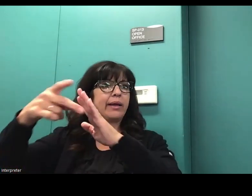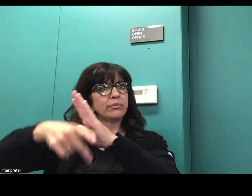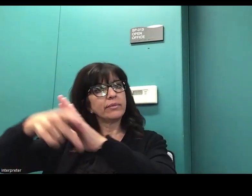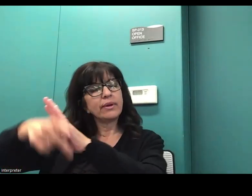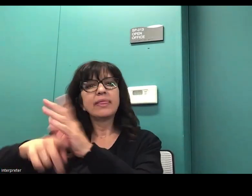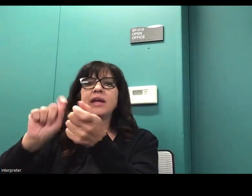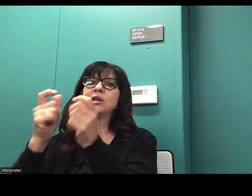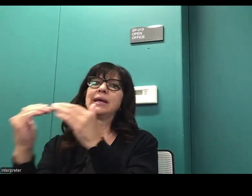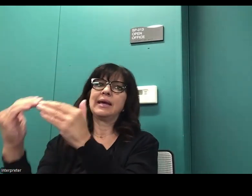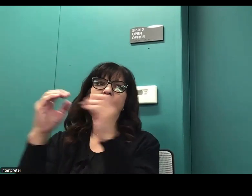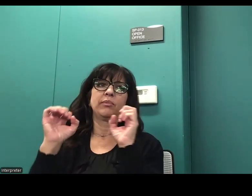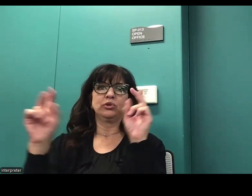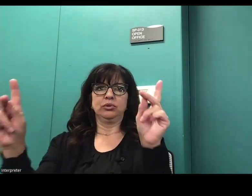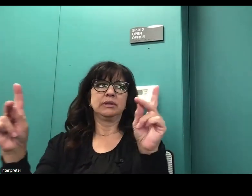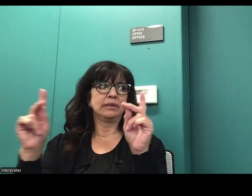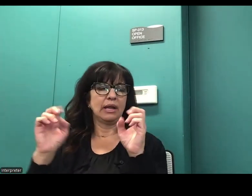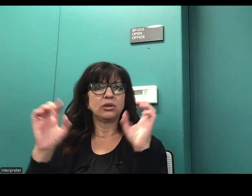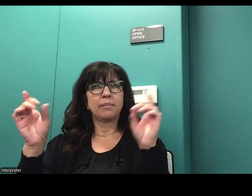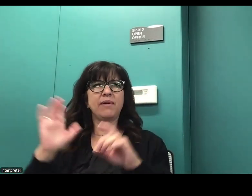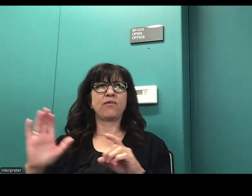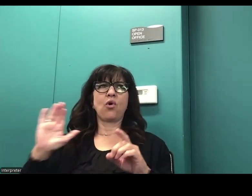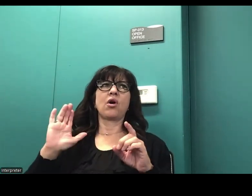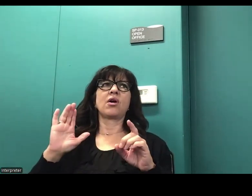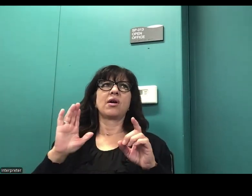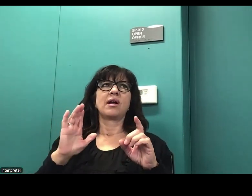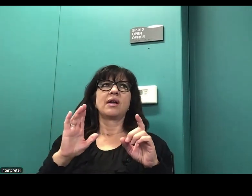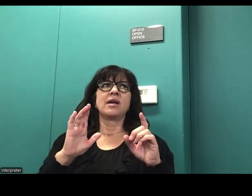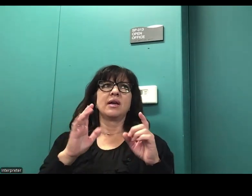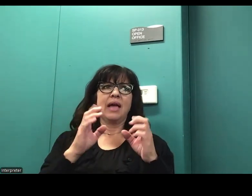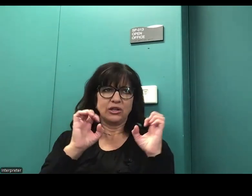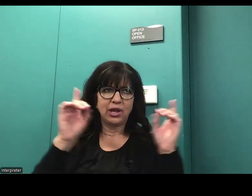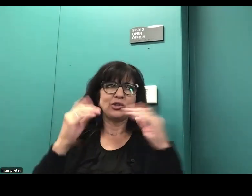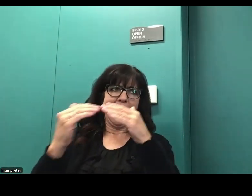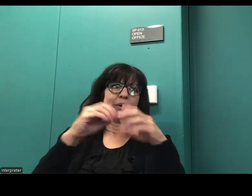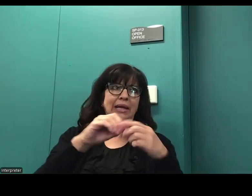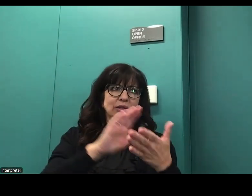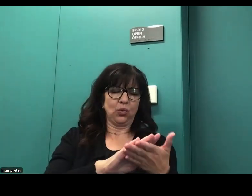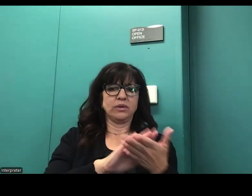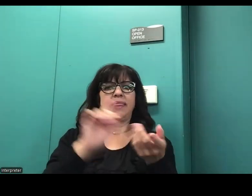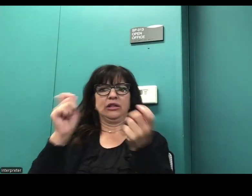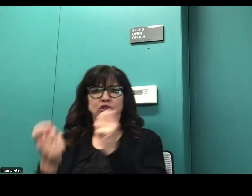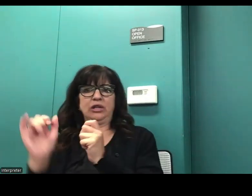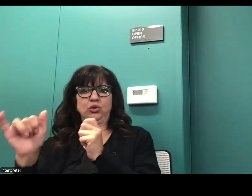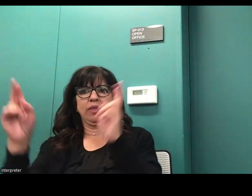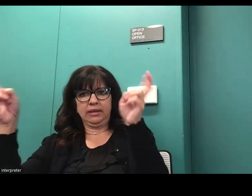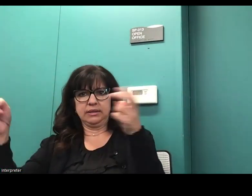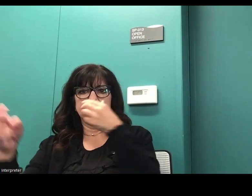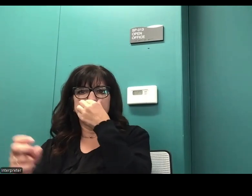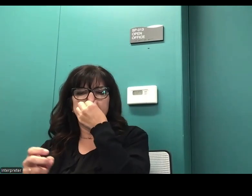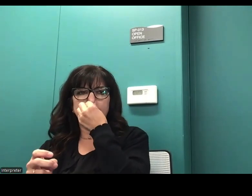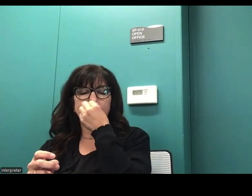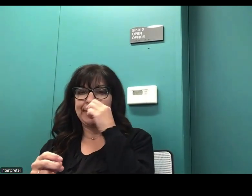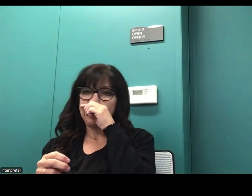it to equal opportunity in education. It was educational equity in schools. So they changed it to this. And